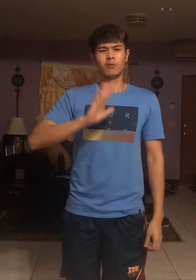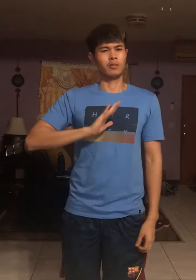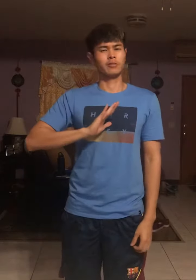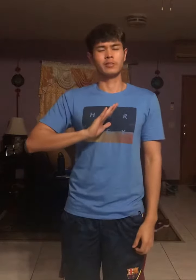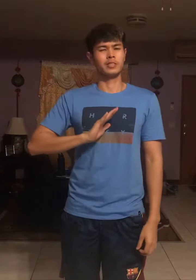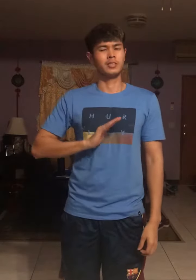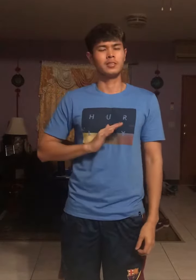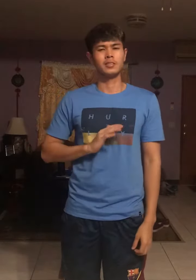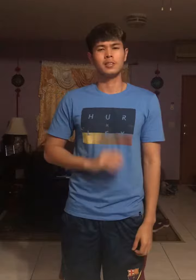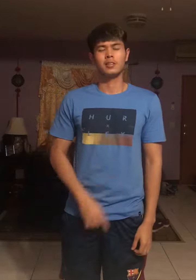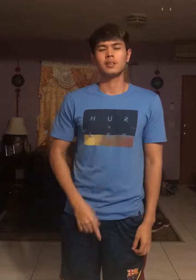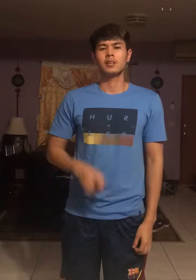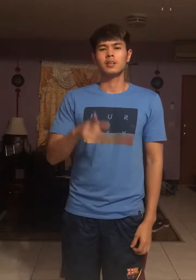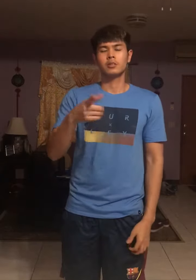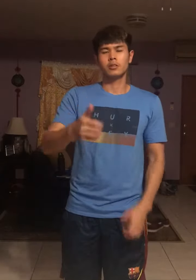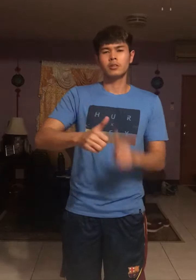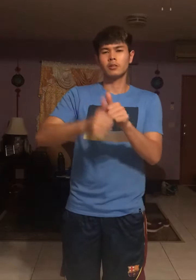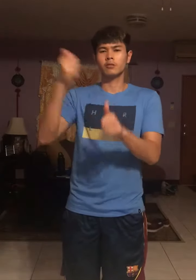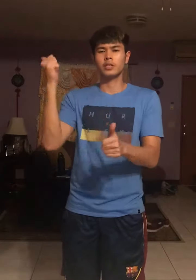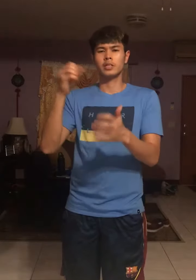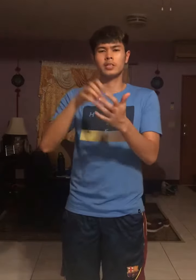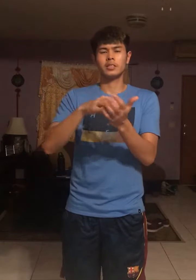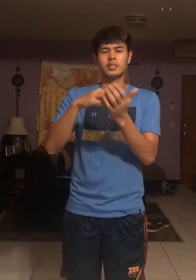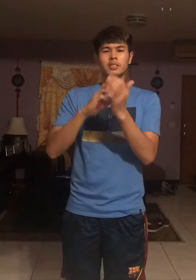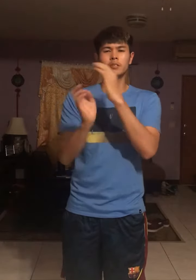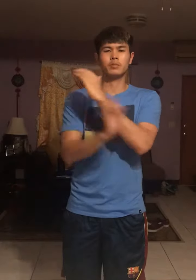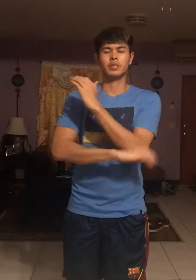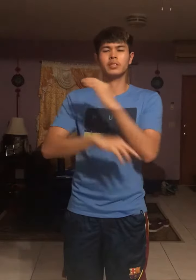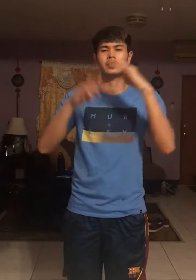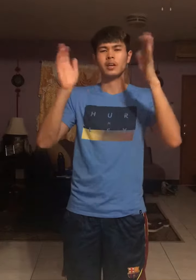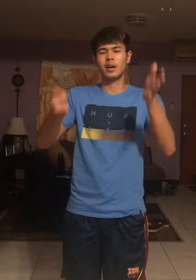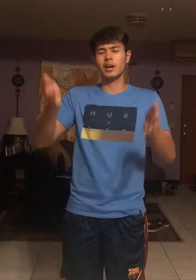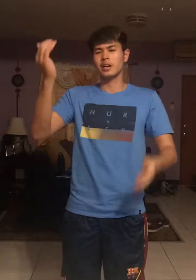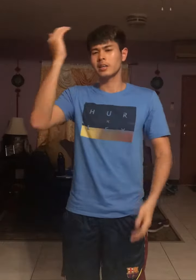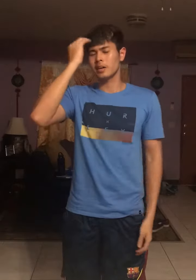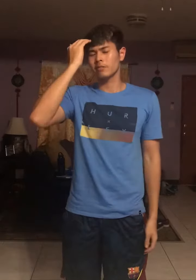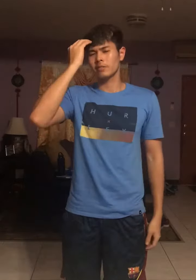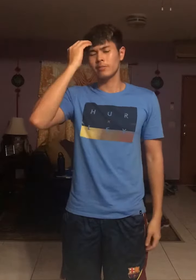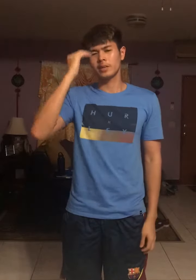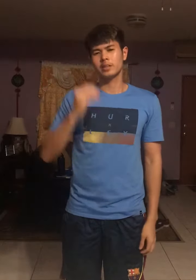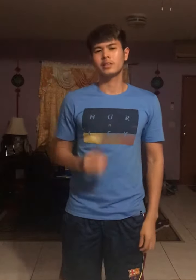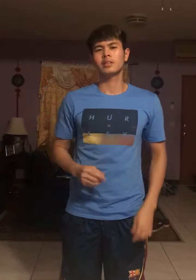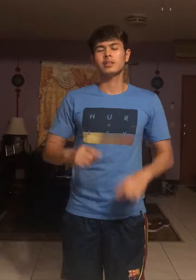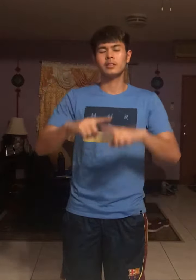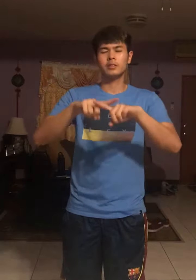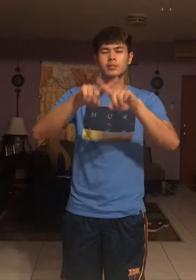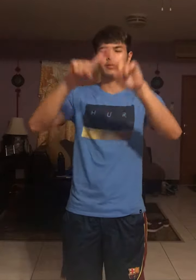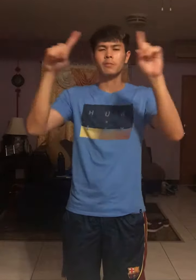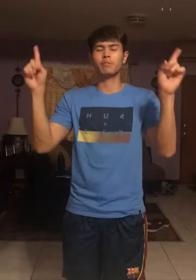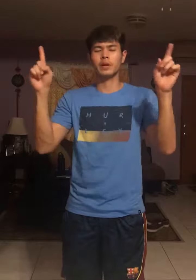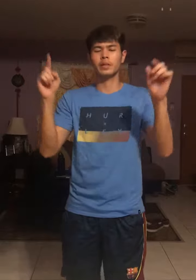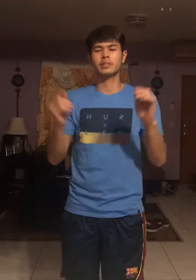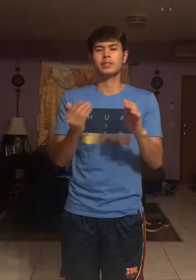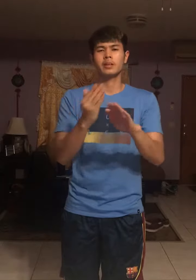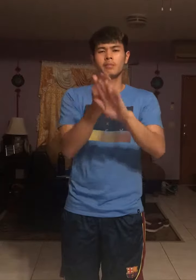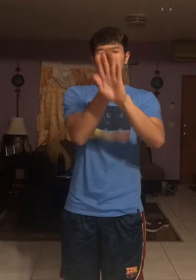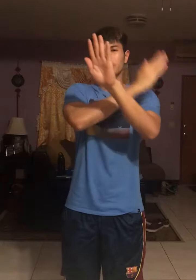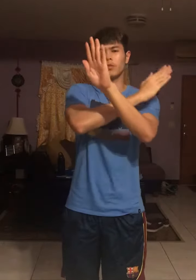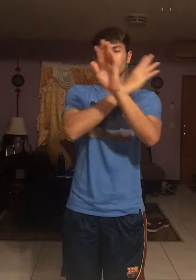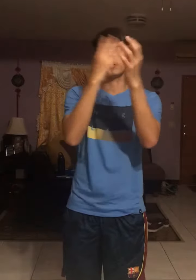sons? You're the saddest bunch I ever met But you can bet before